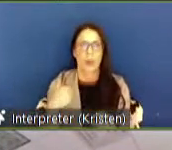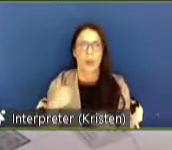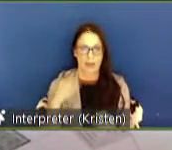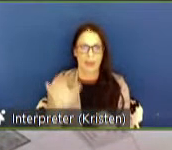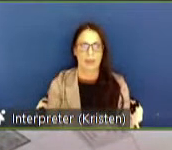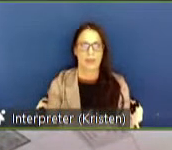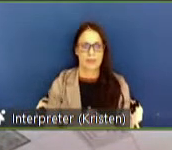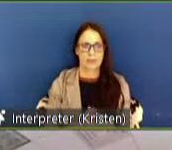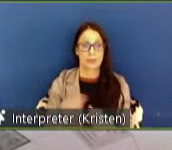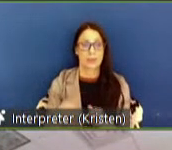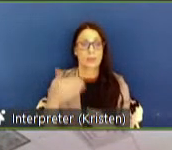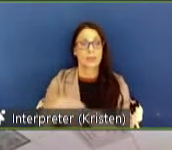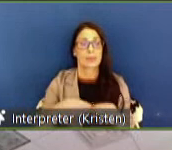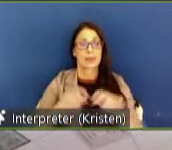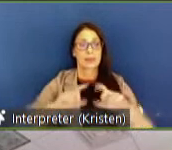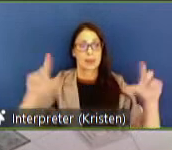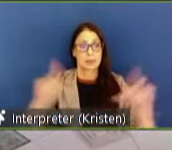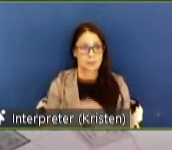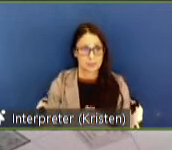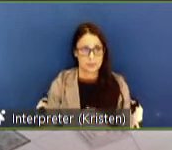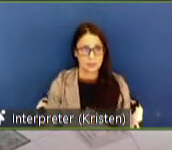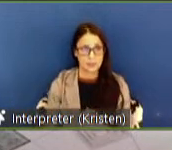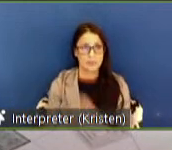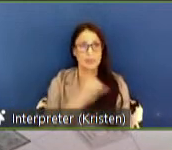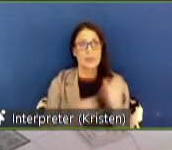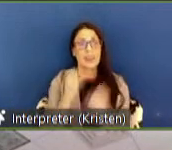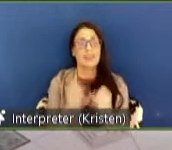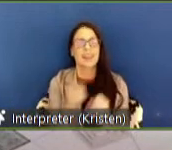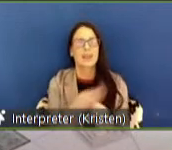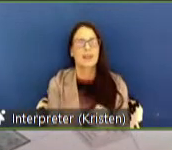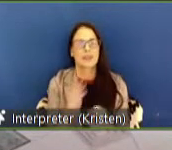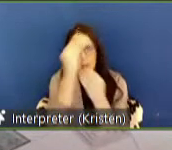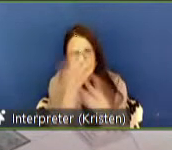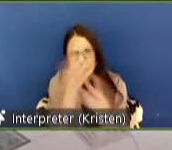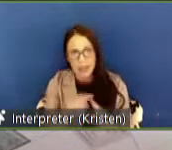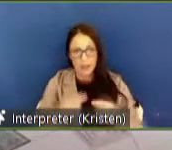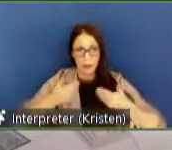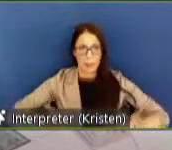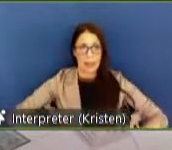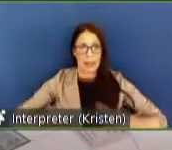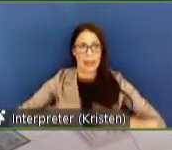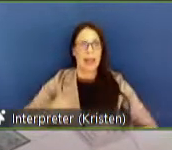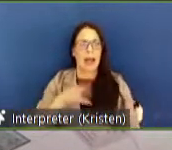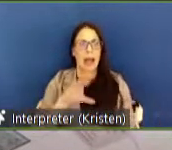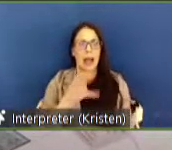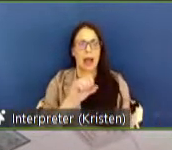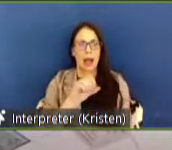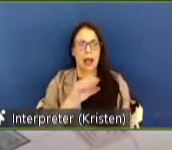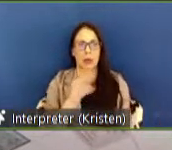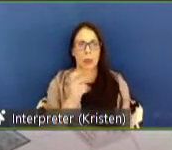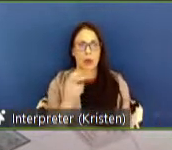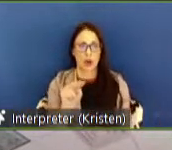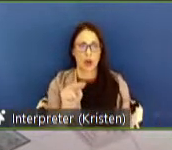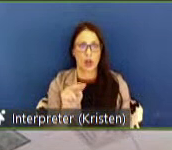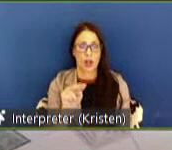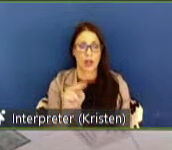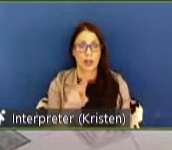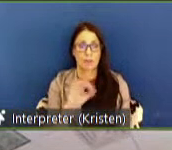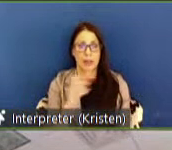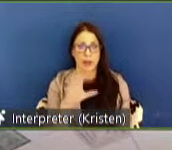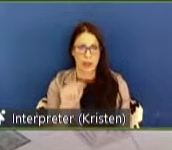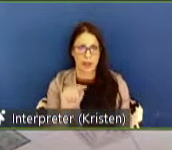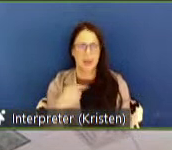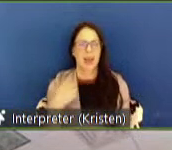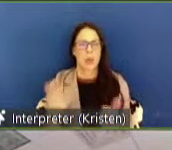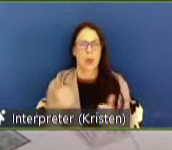please. And then finally, just a few updates from me on the Omicron variant. So I want to share with you what we